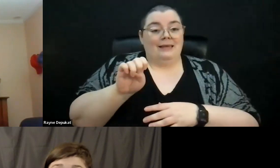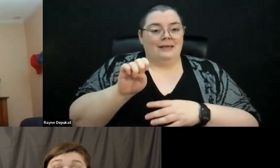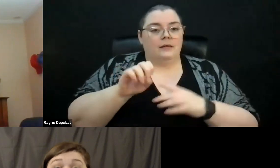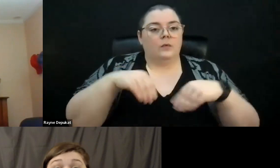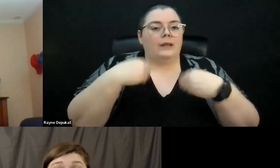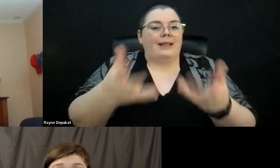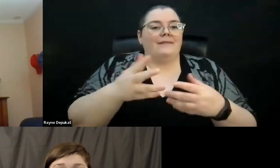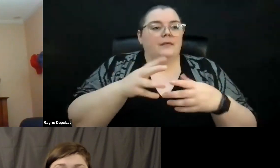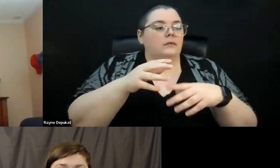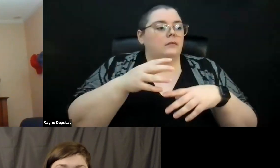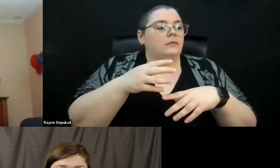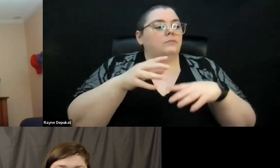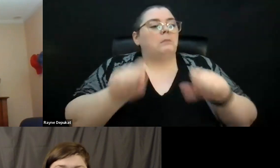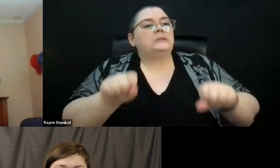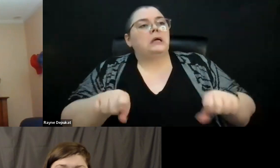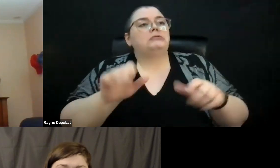Originally, the committee,